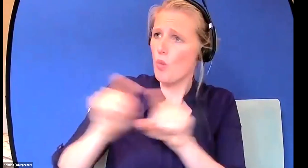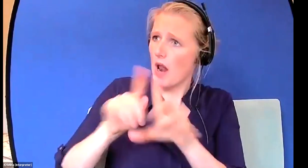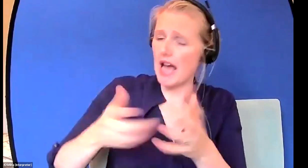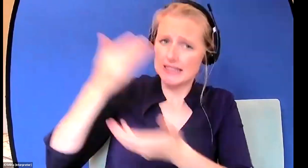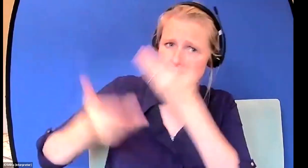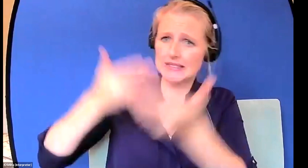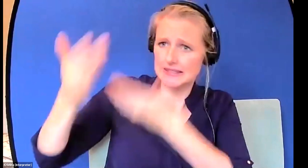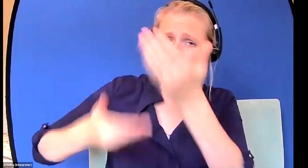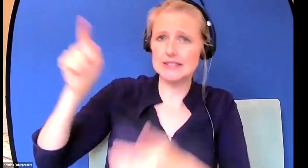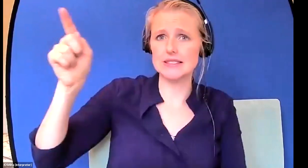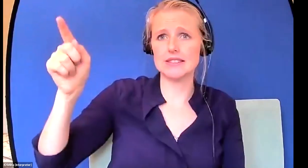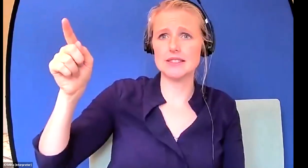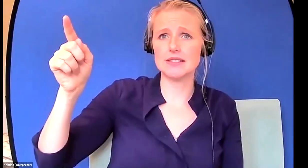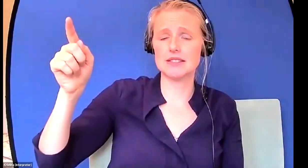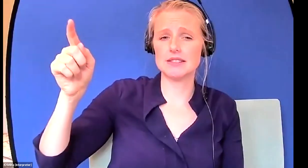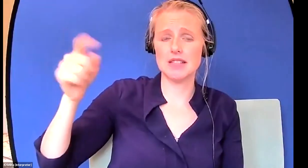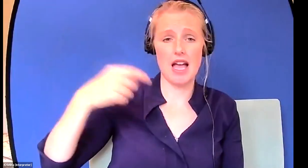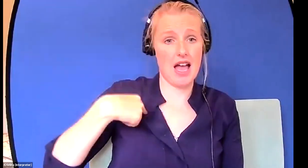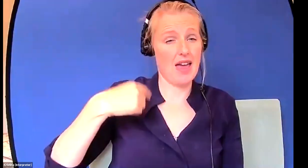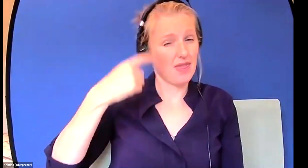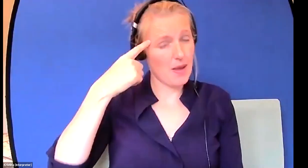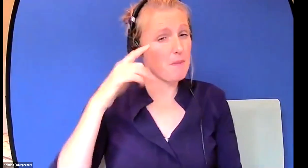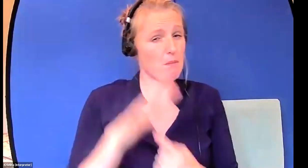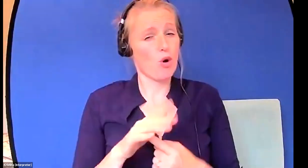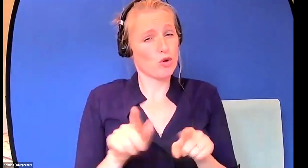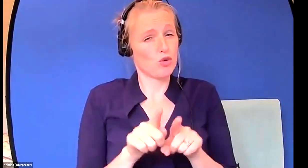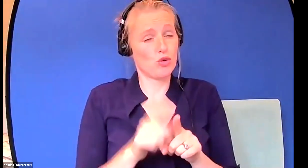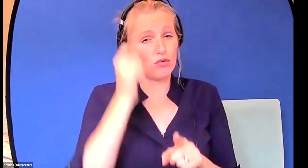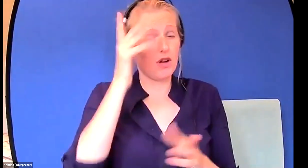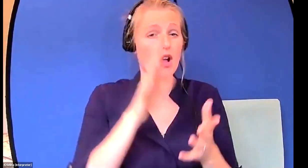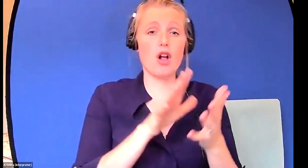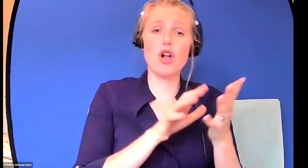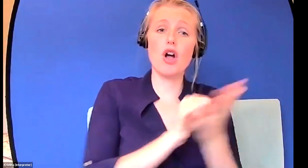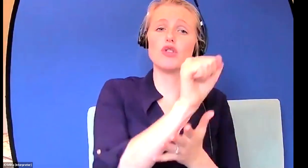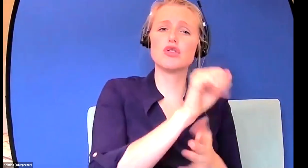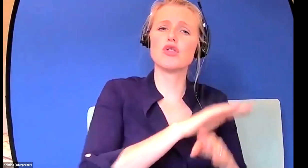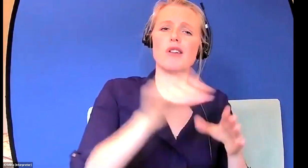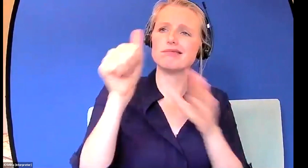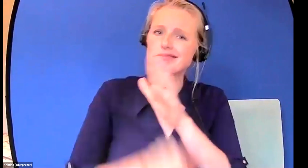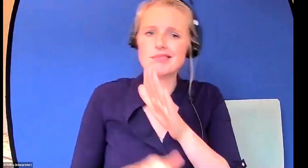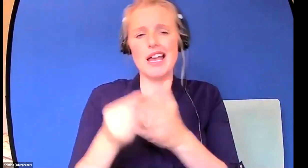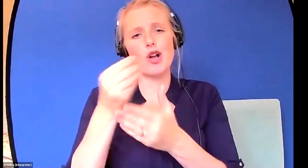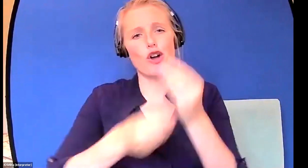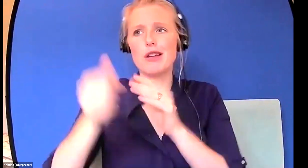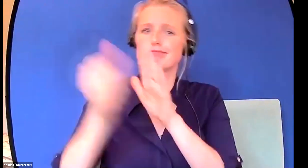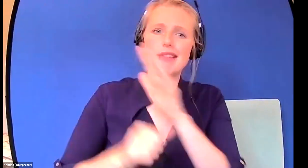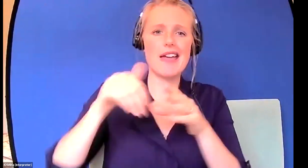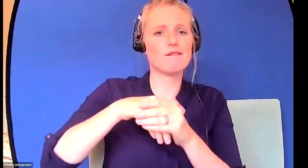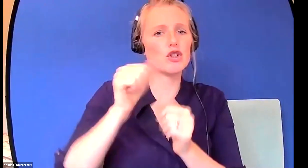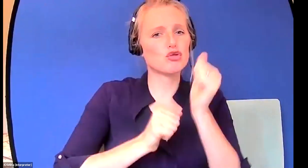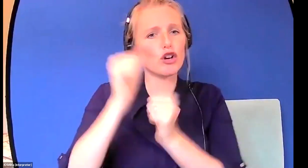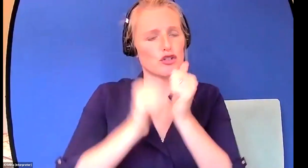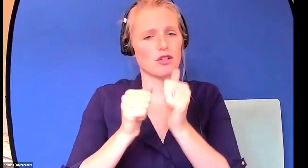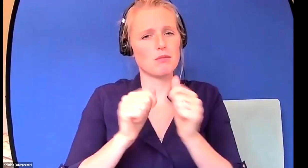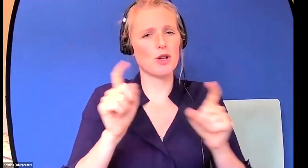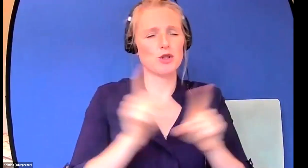this, at macro level, we must recognise that culture is not just about infrastructure or economy, but is also about